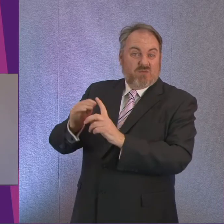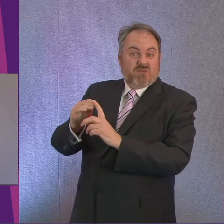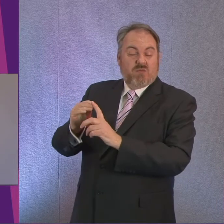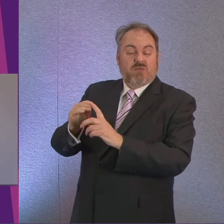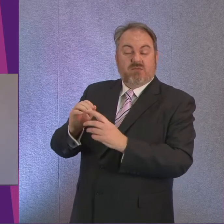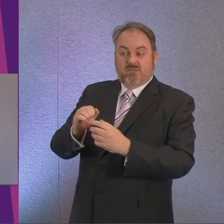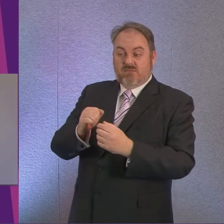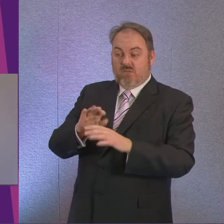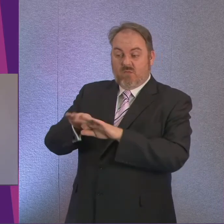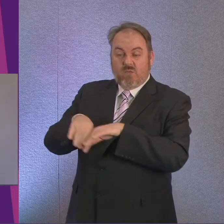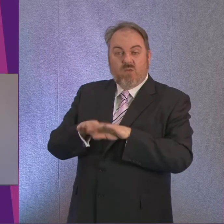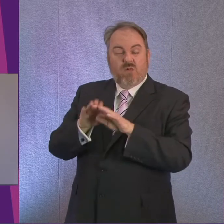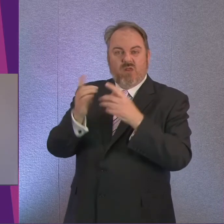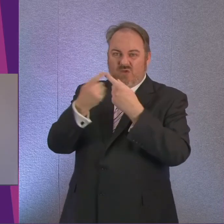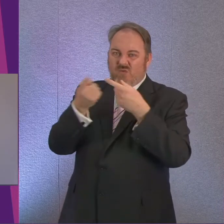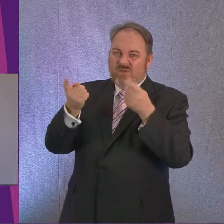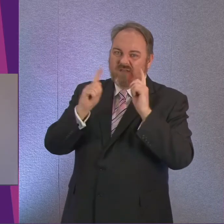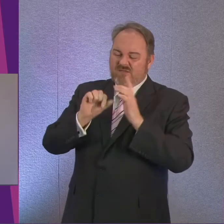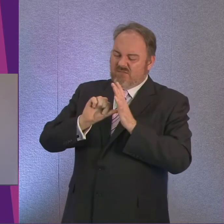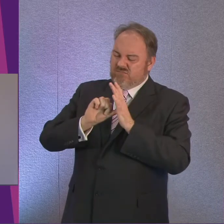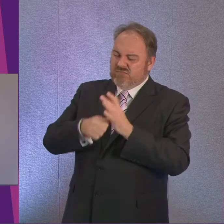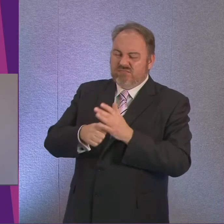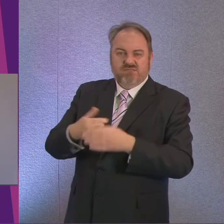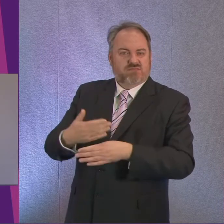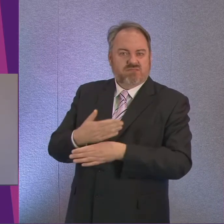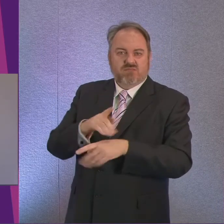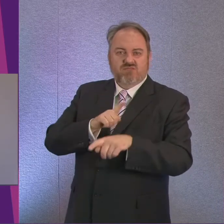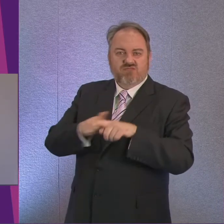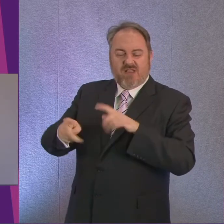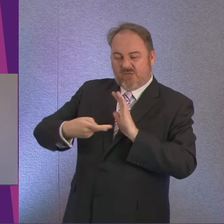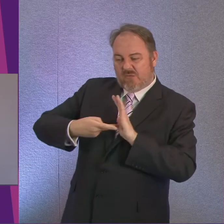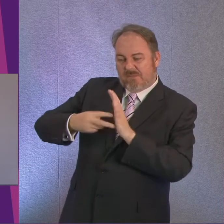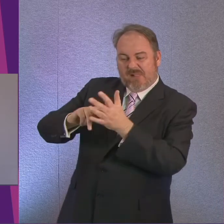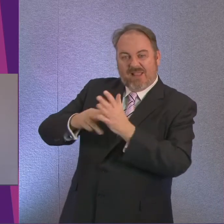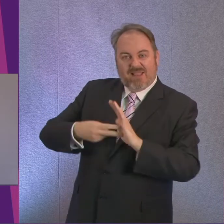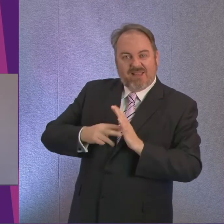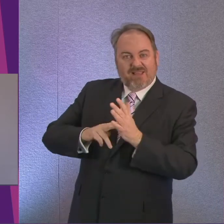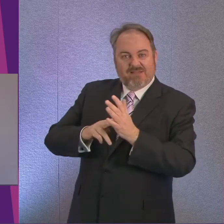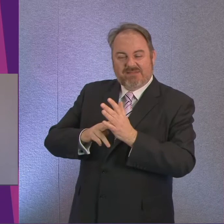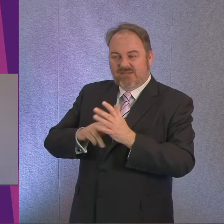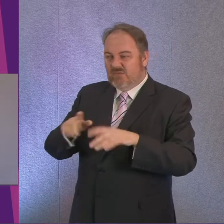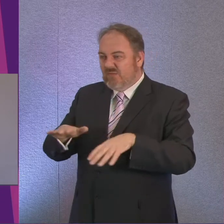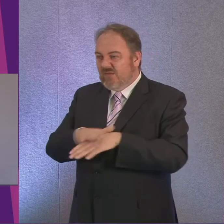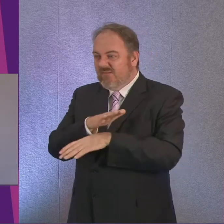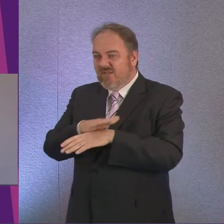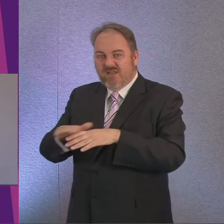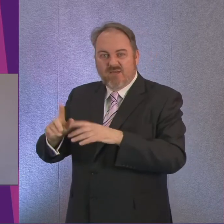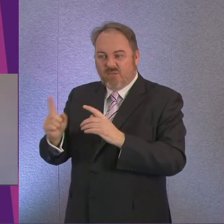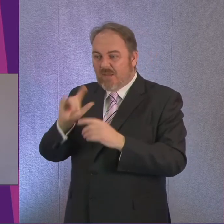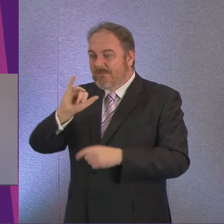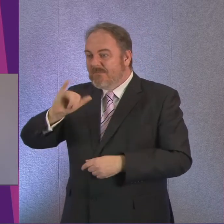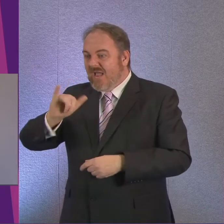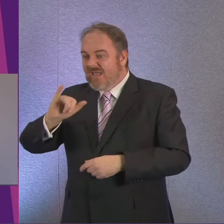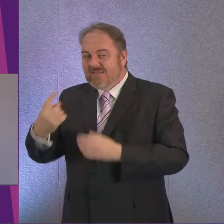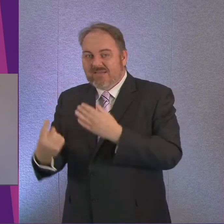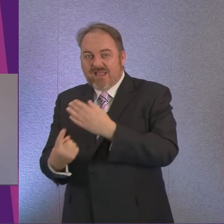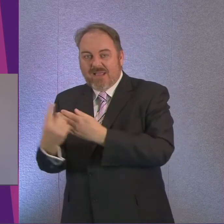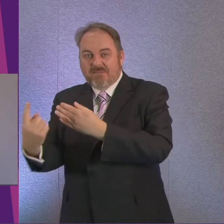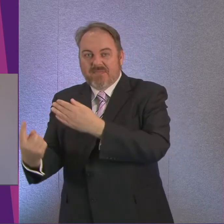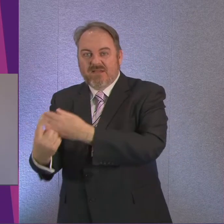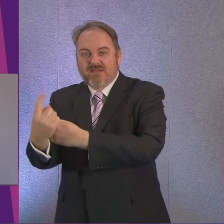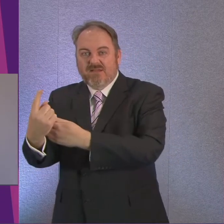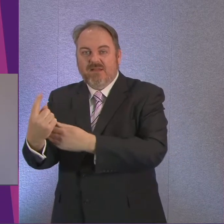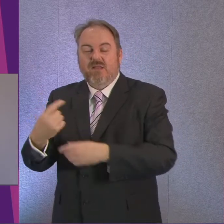in a monumental amount of work just now trying to plan for all the different scenarios. We do expect